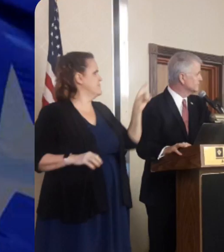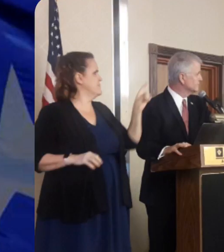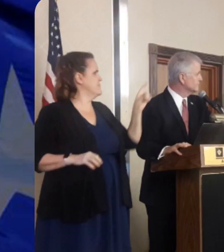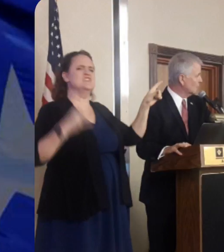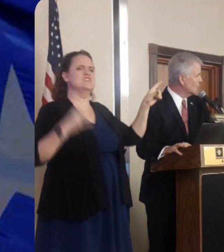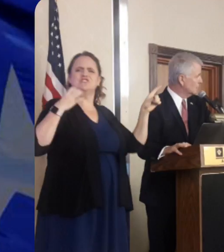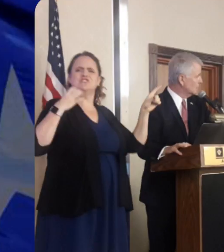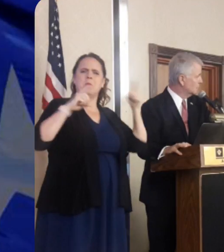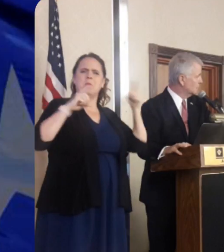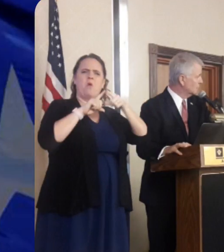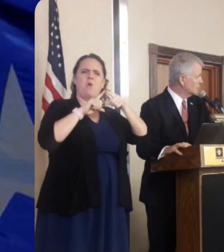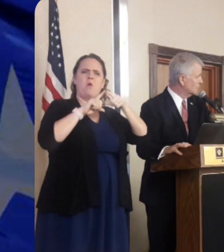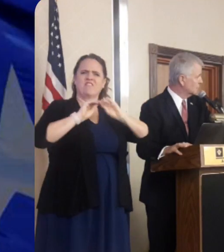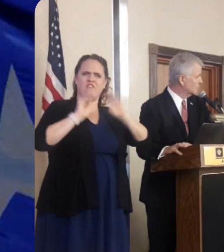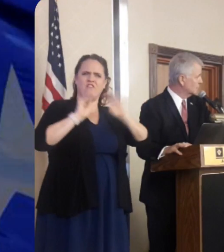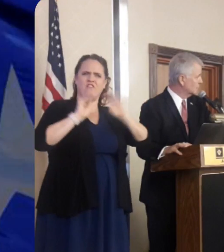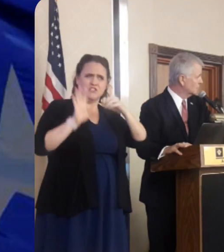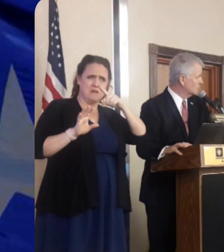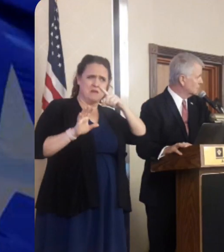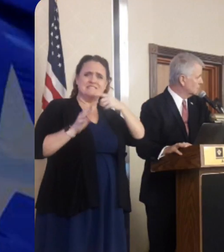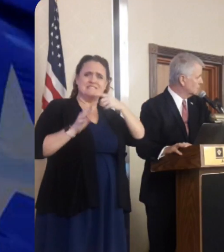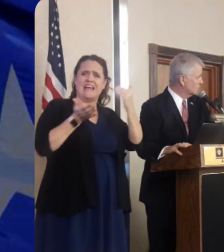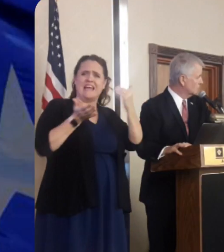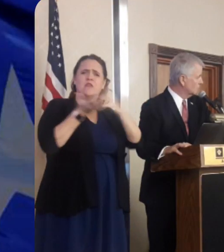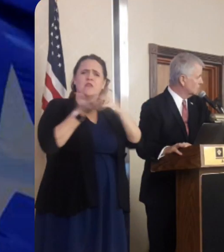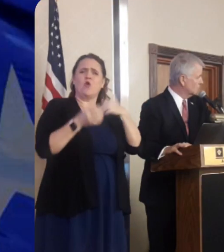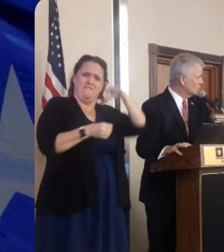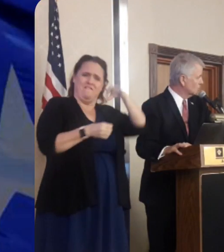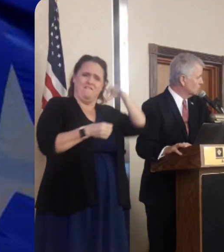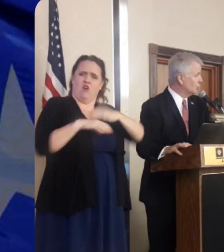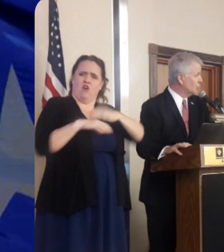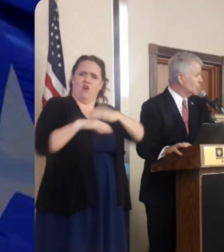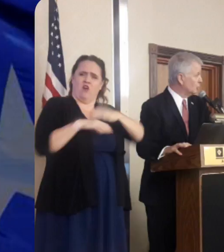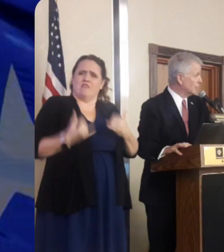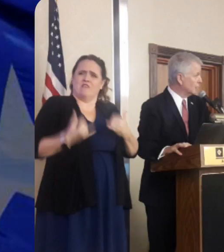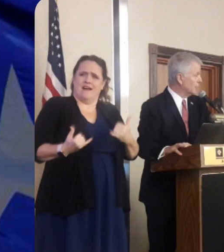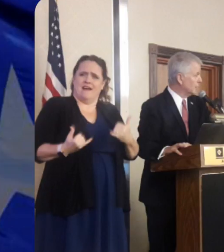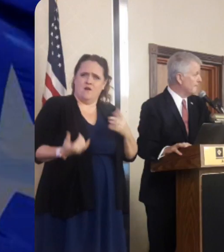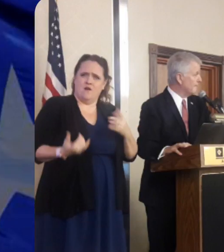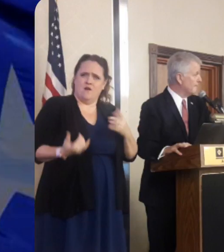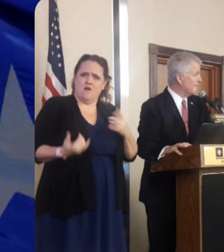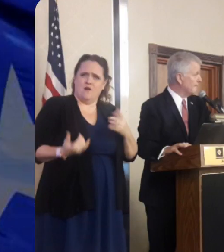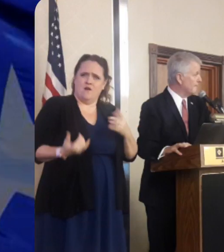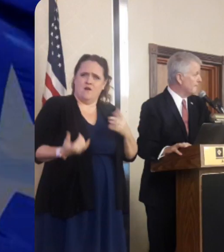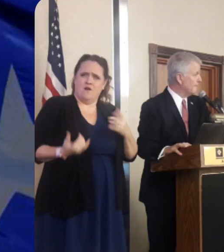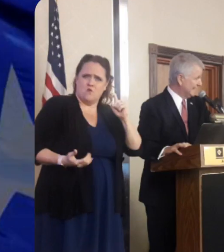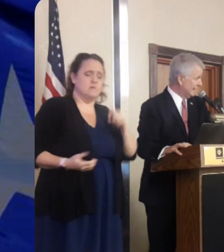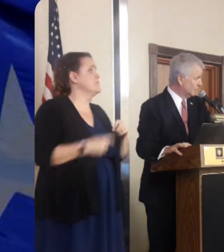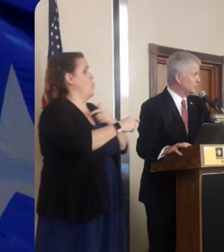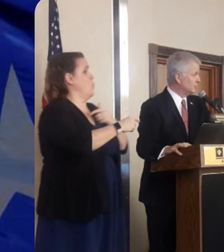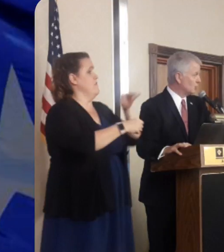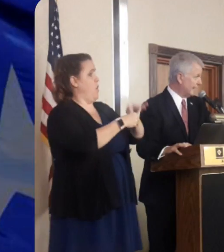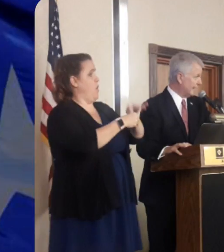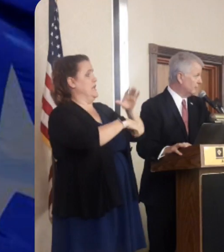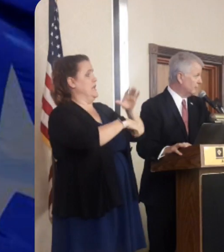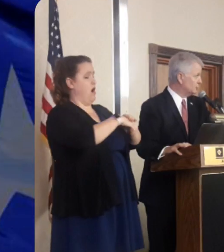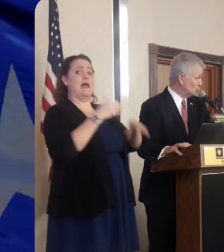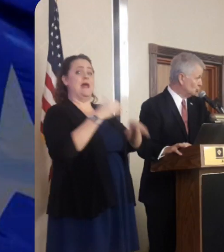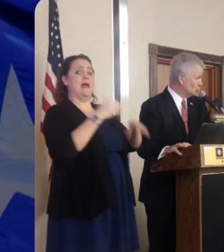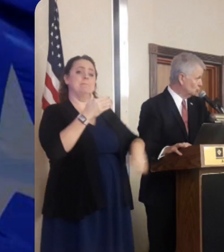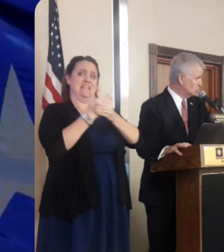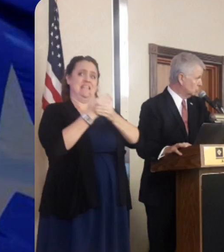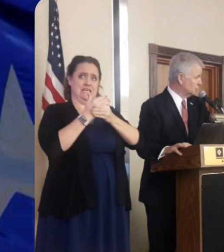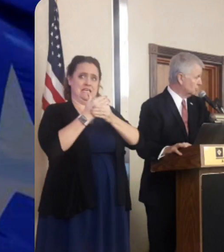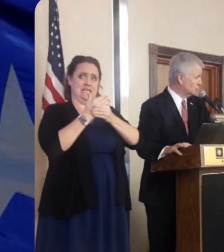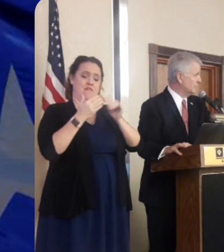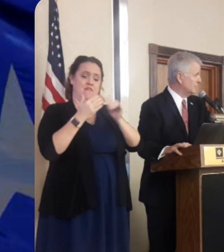clarification, could you restate what we're actually voting on at this point? We're voting on amending the strikeout of 2